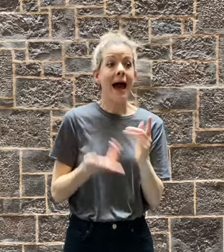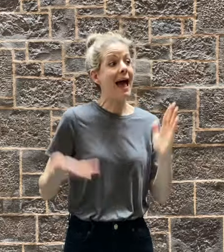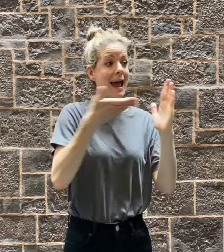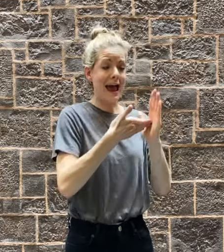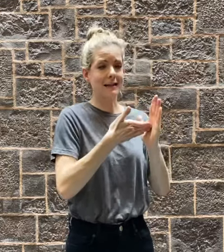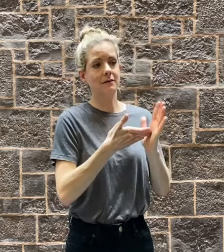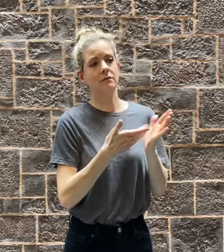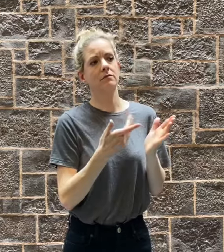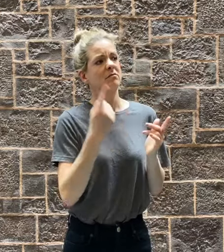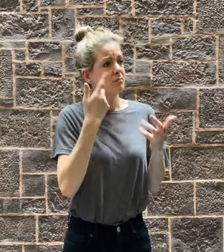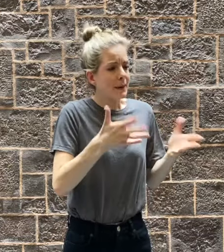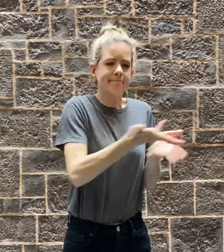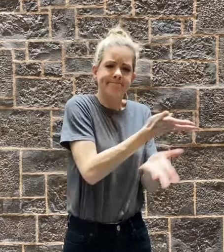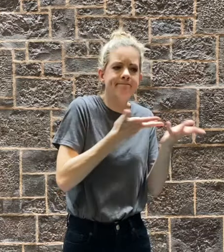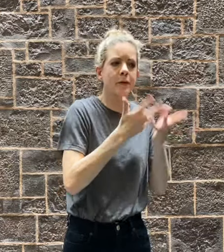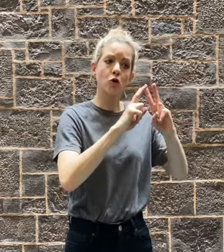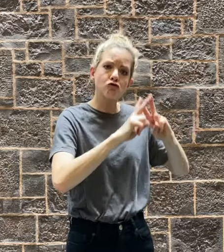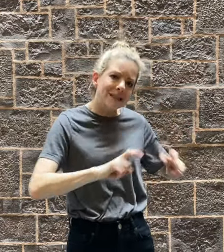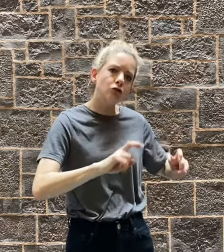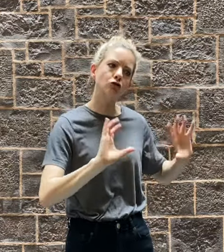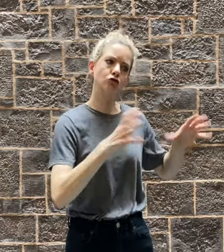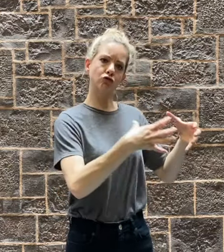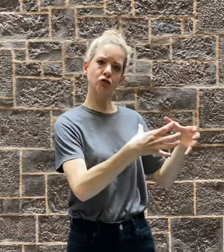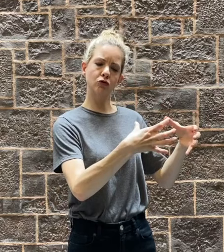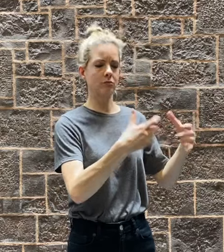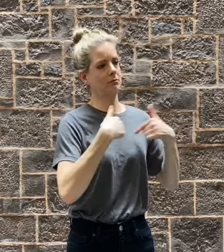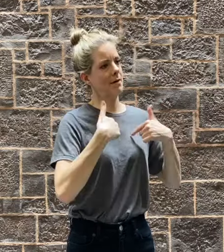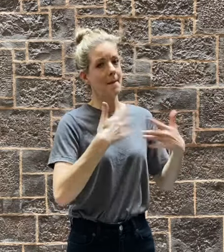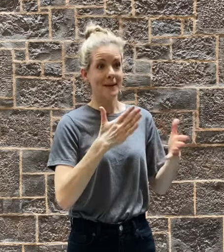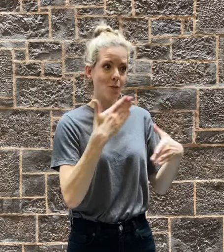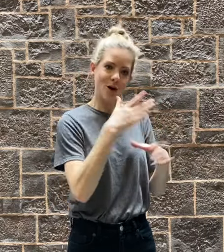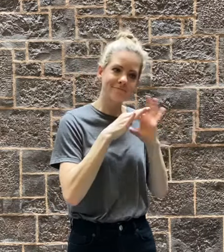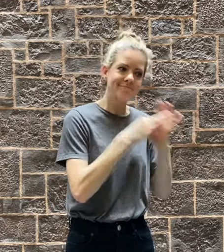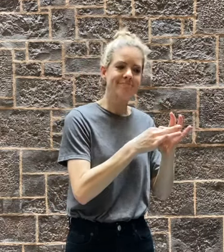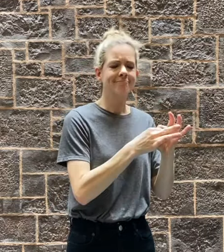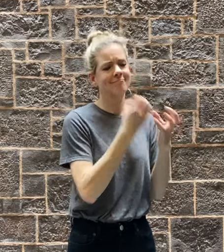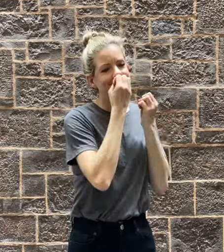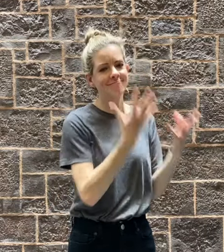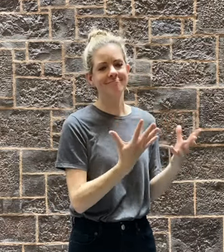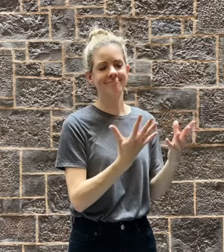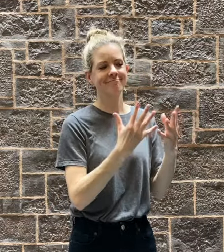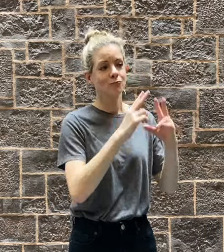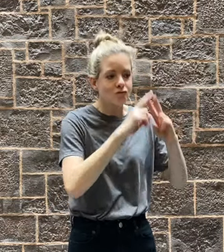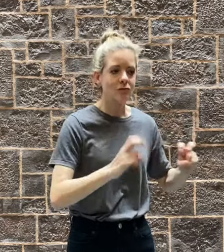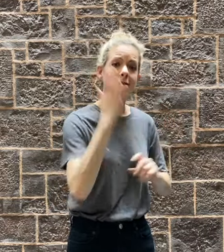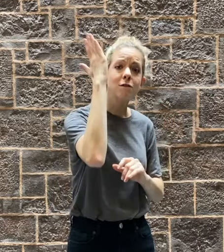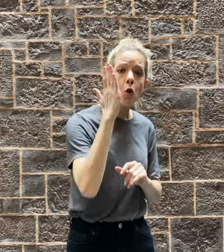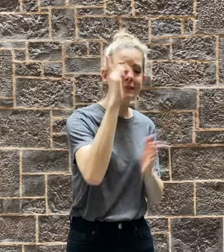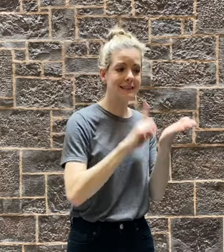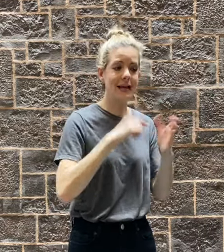dialogue, we had a research strand, which I've been working on together with a wonderful group of LGBTQ+